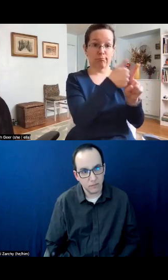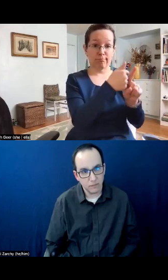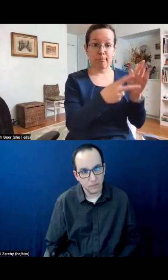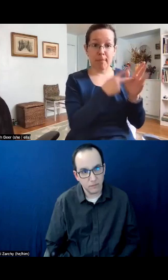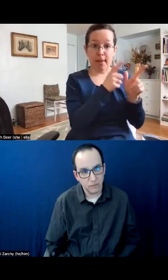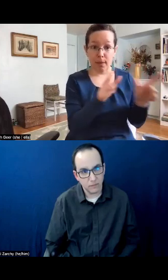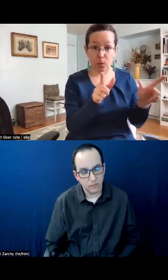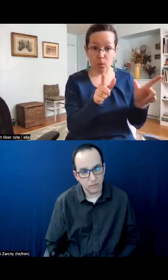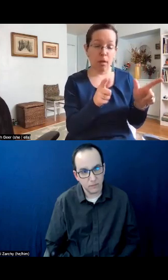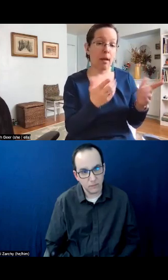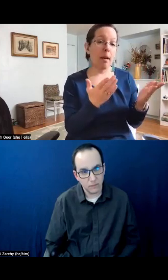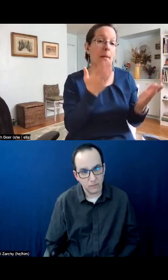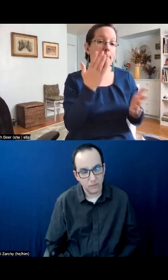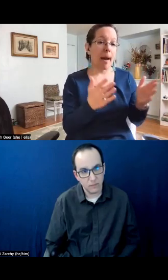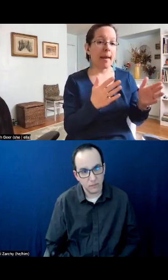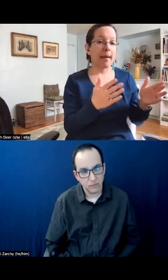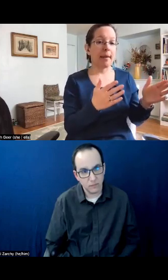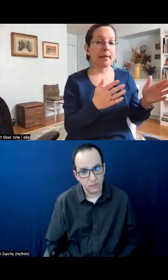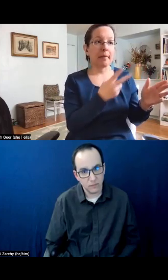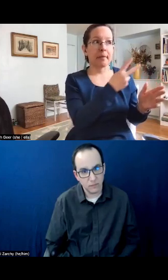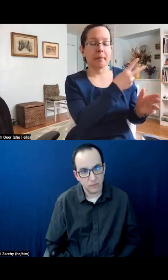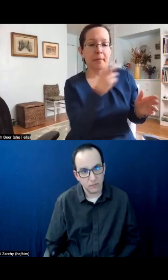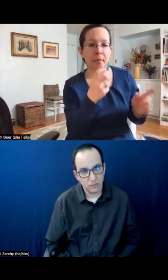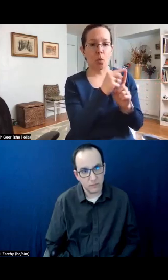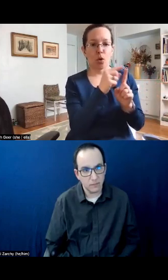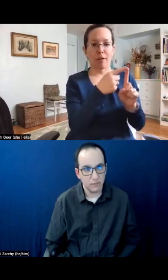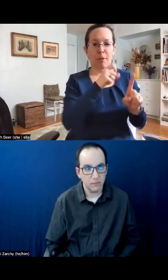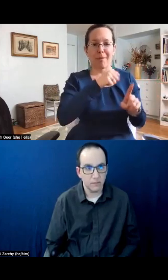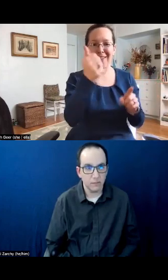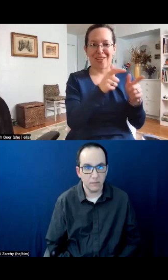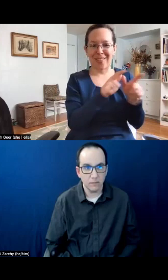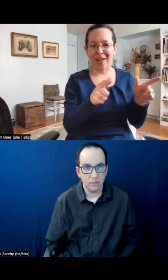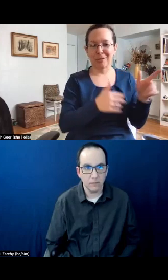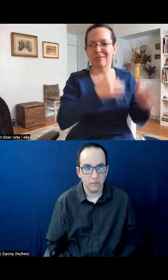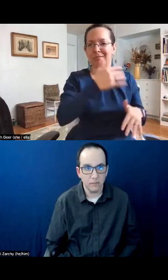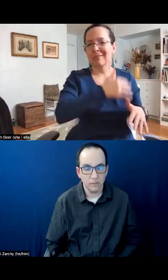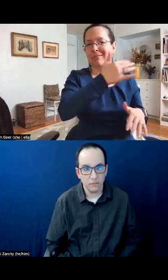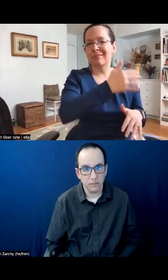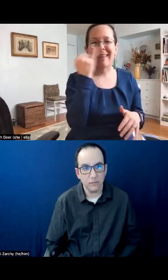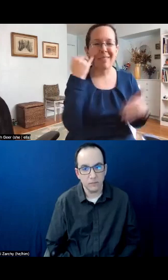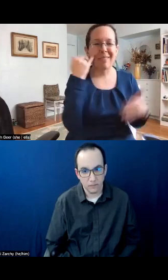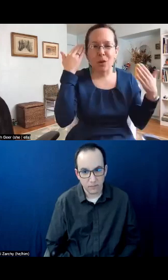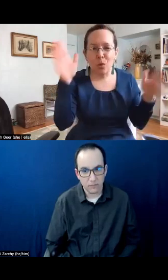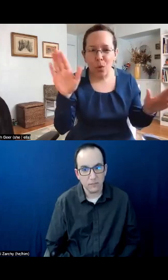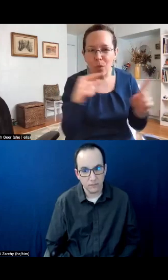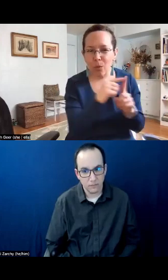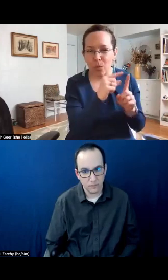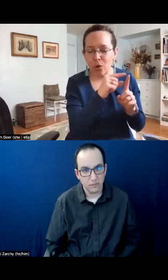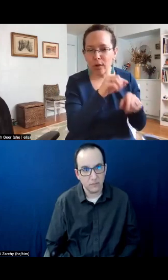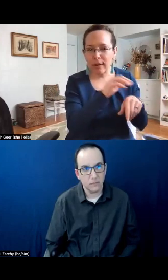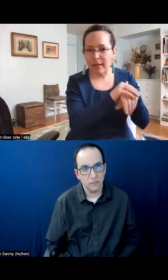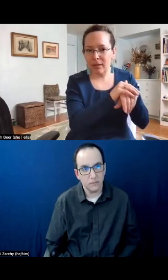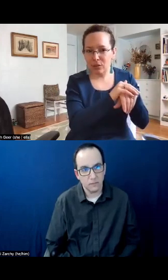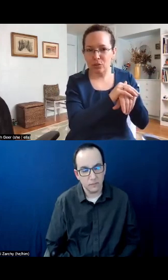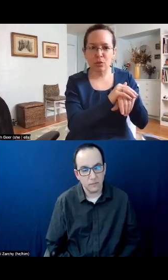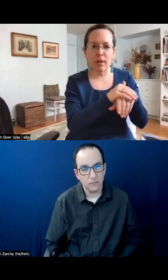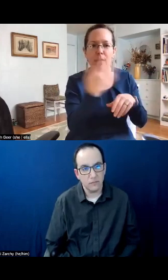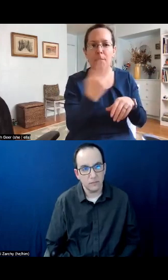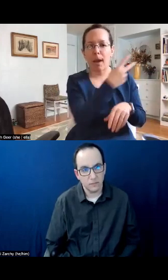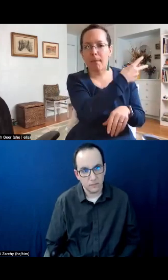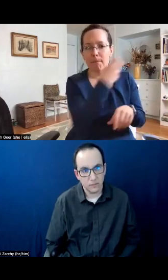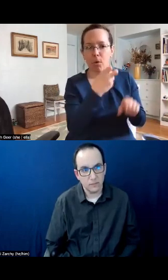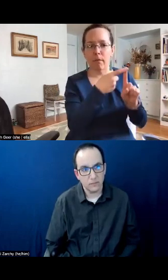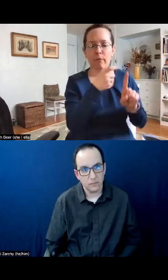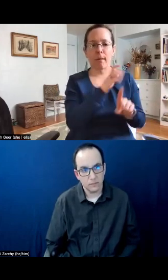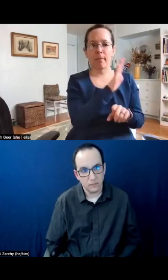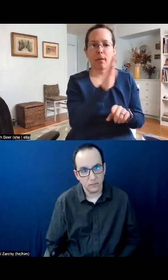For students who are oral only and who become bilingual, they may have these intrusions from their